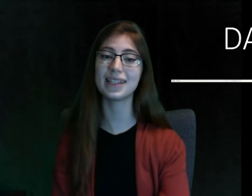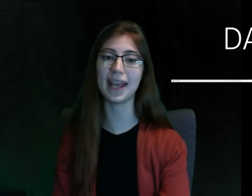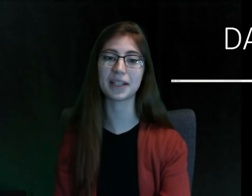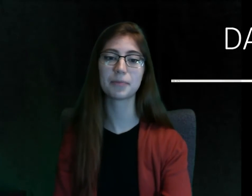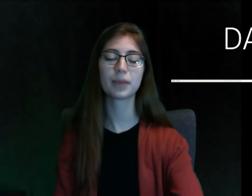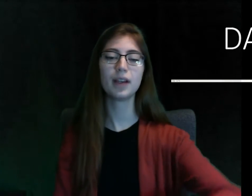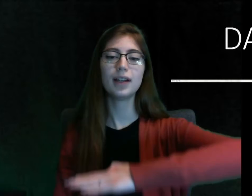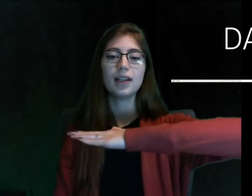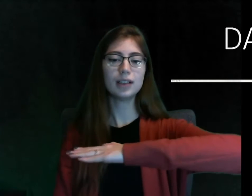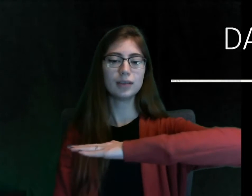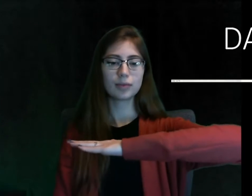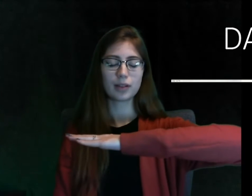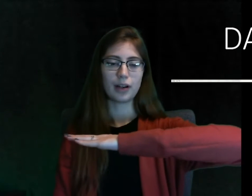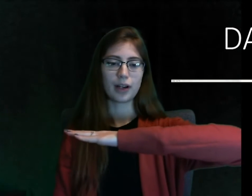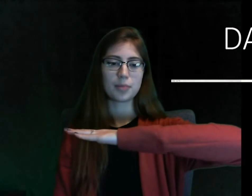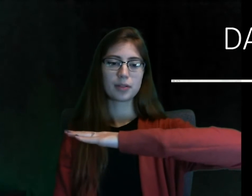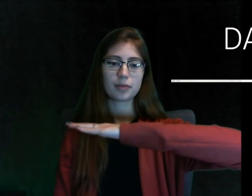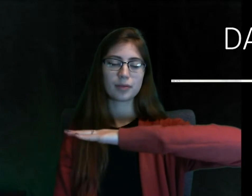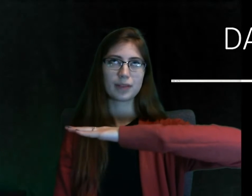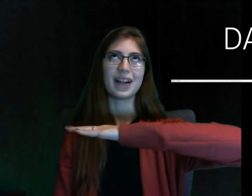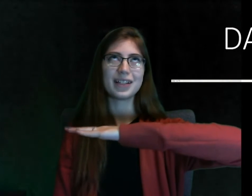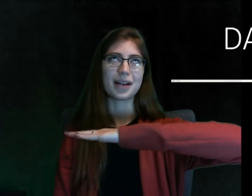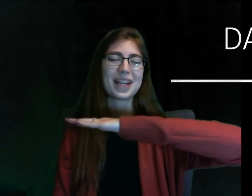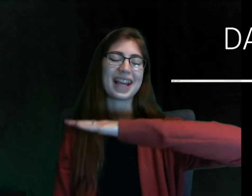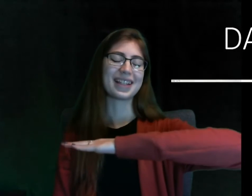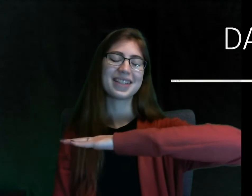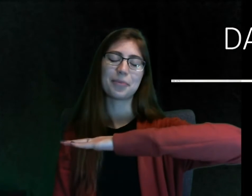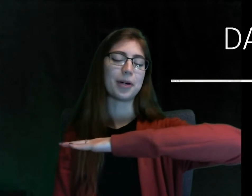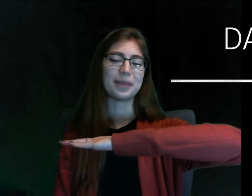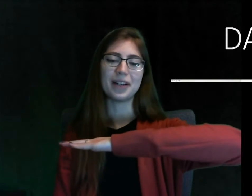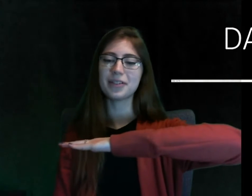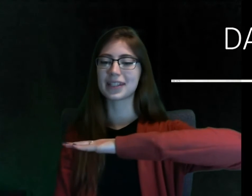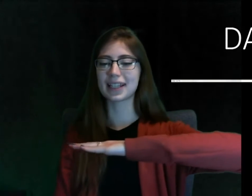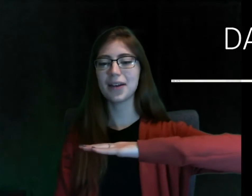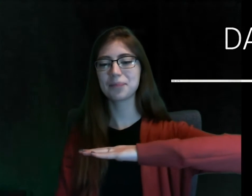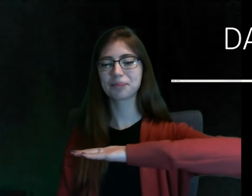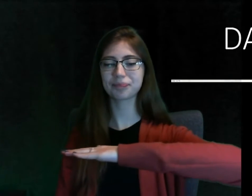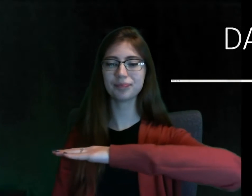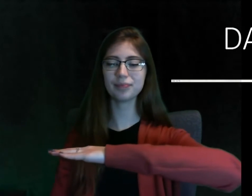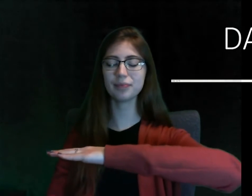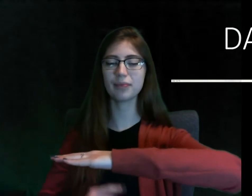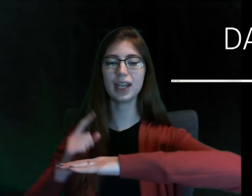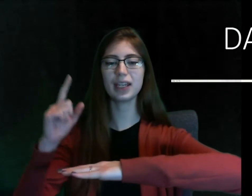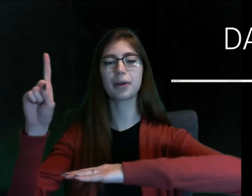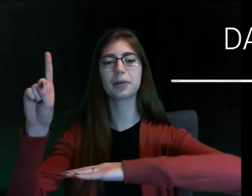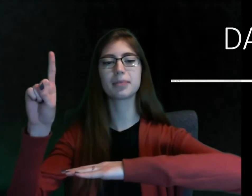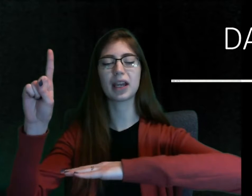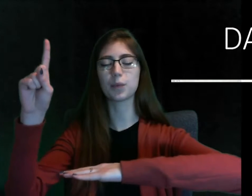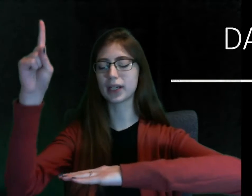Day. Arm non-dominant hand, palm down, just like that. And you are going to make a 1 hand